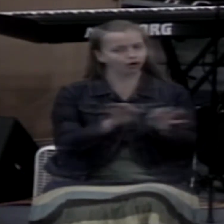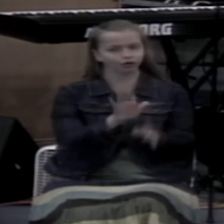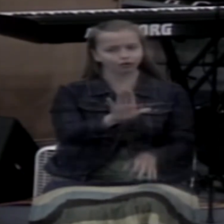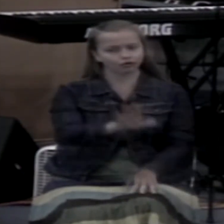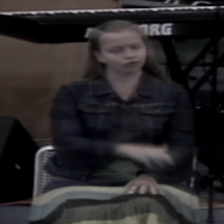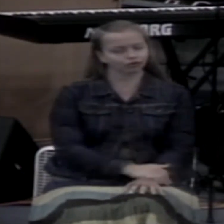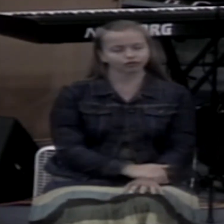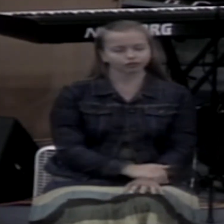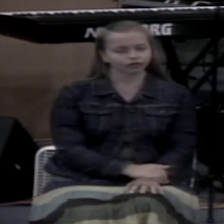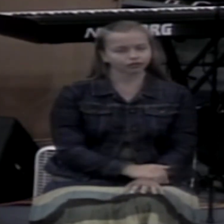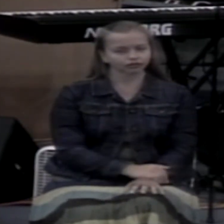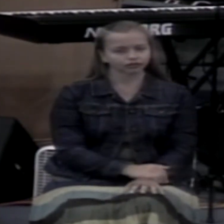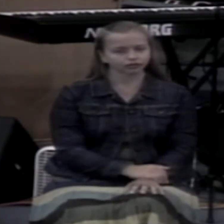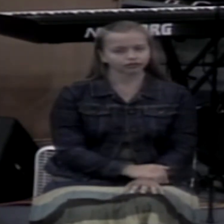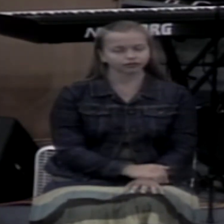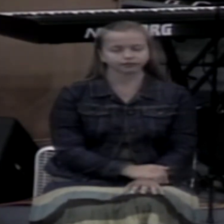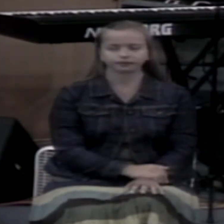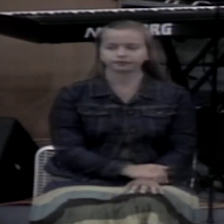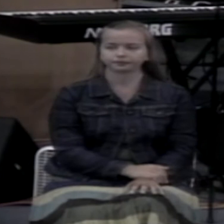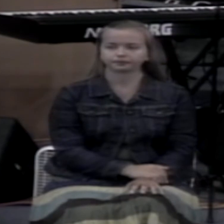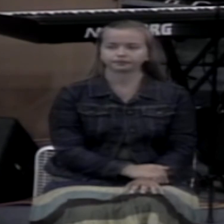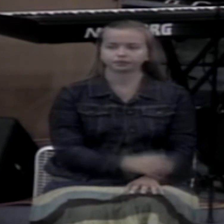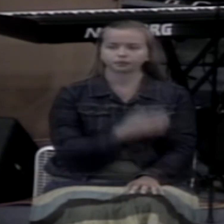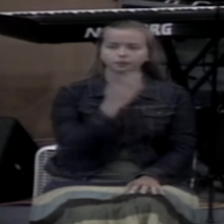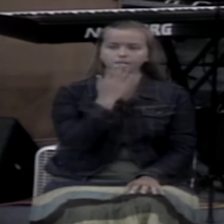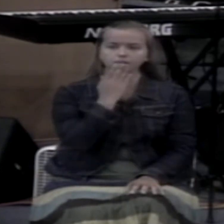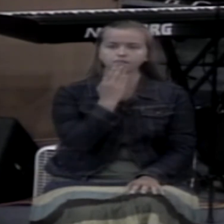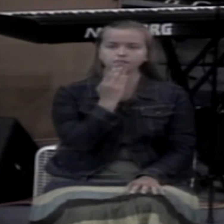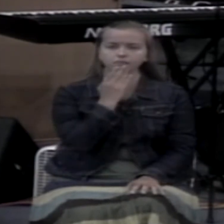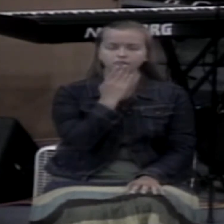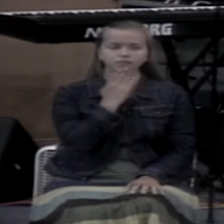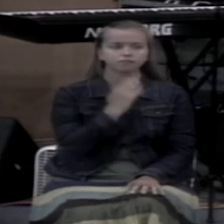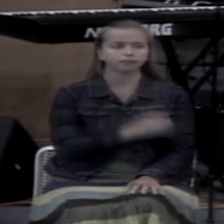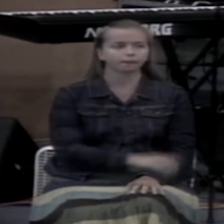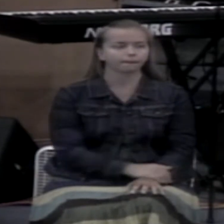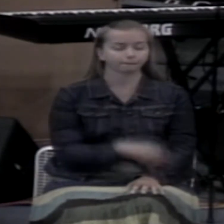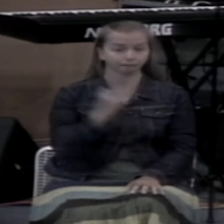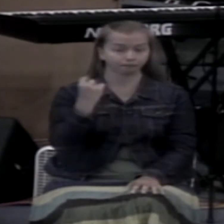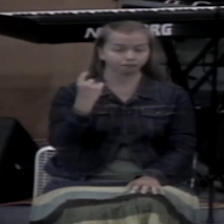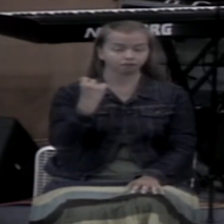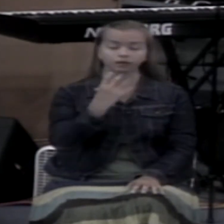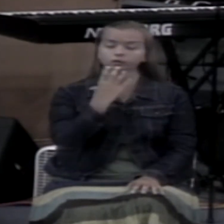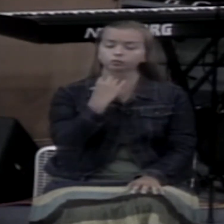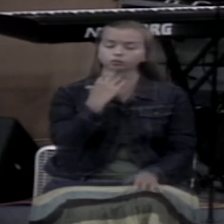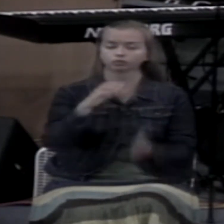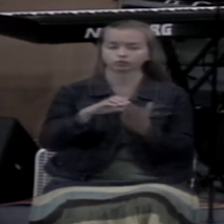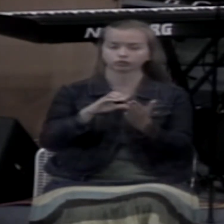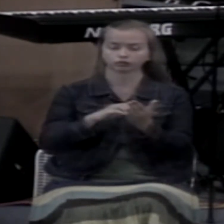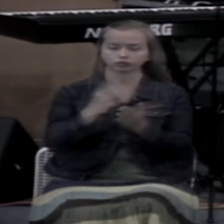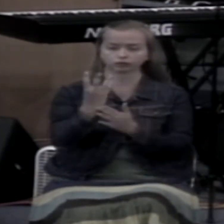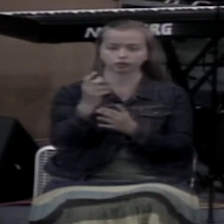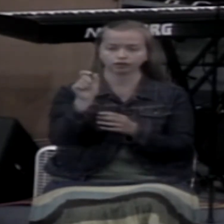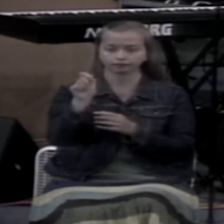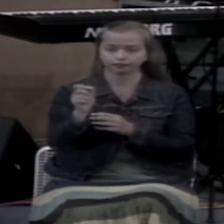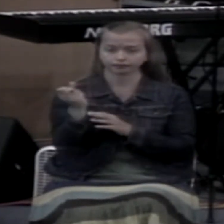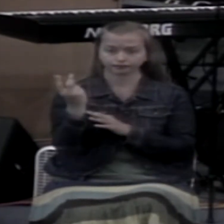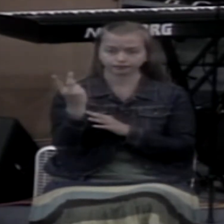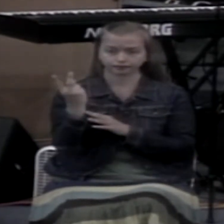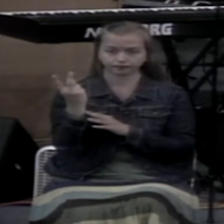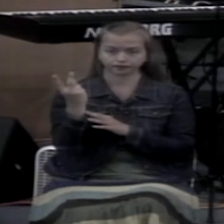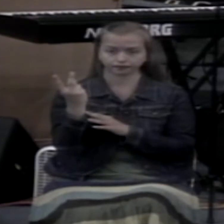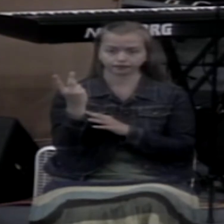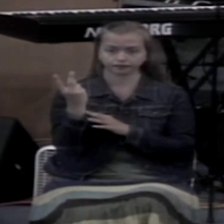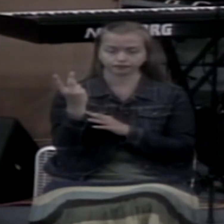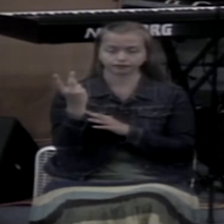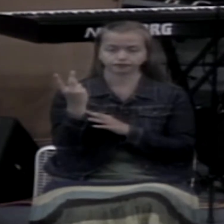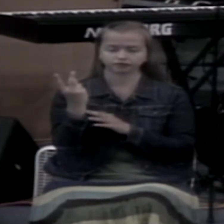Now we have to understand, according to Hebrews 4, verse 12, the Bible says